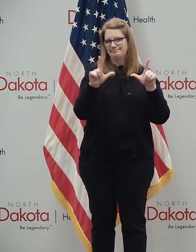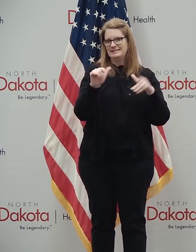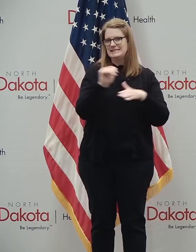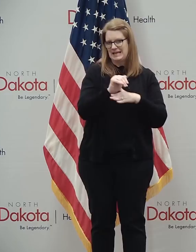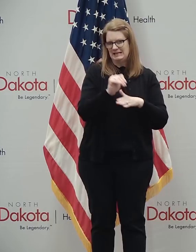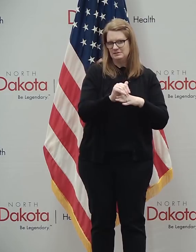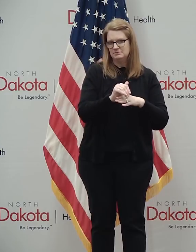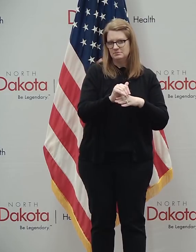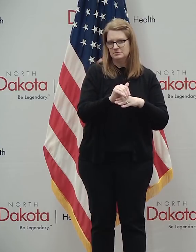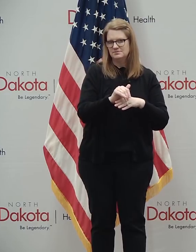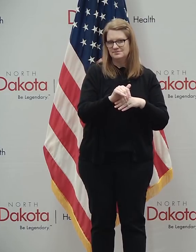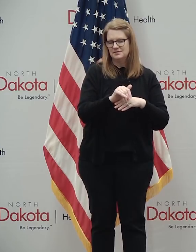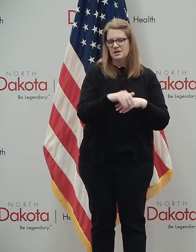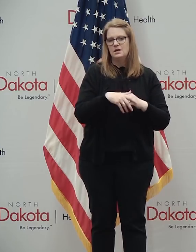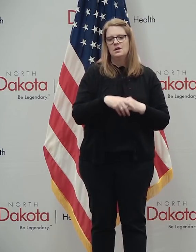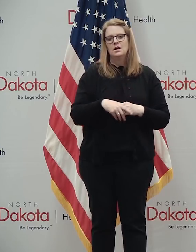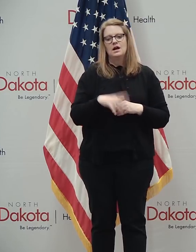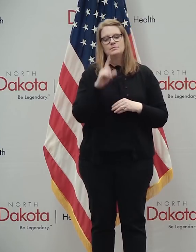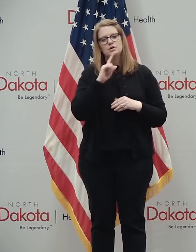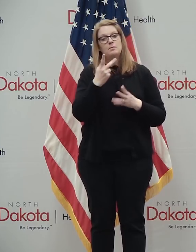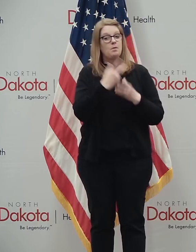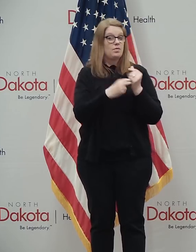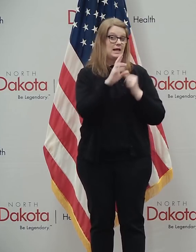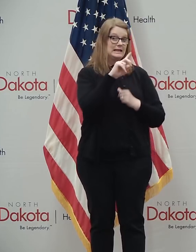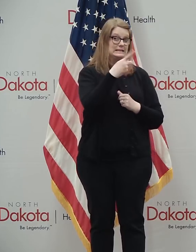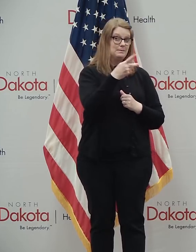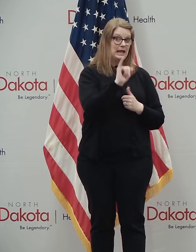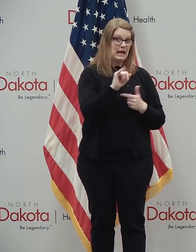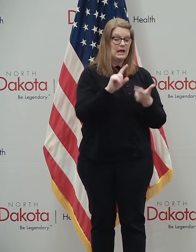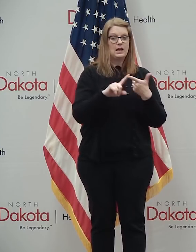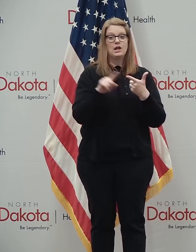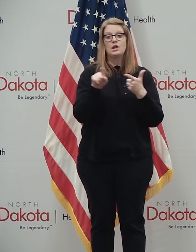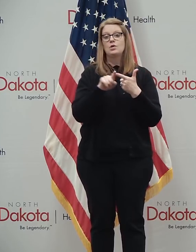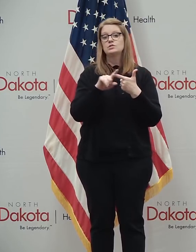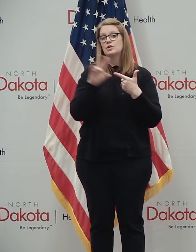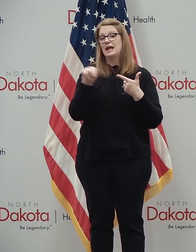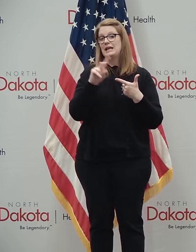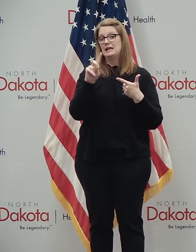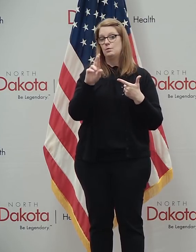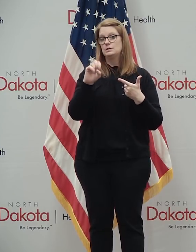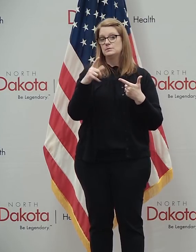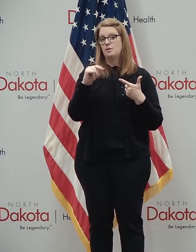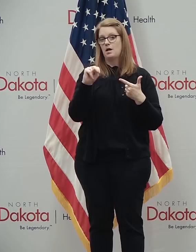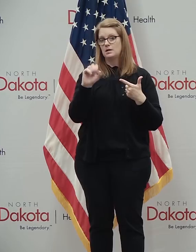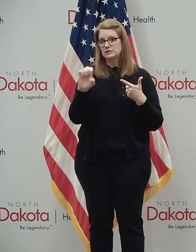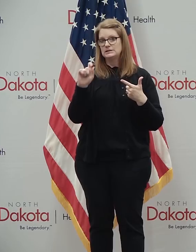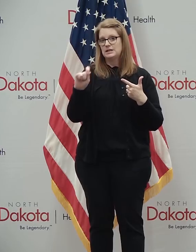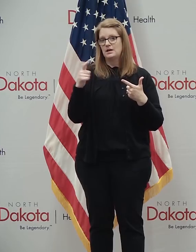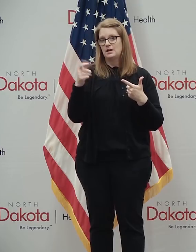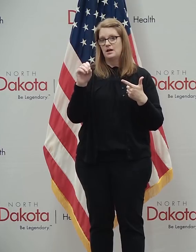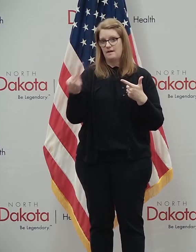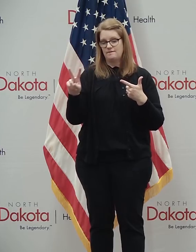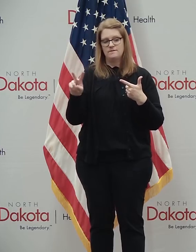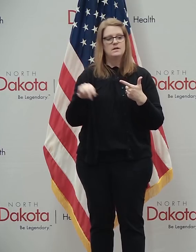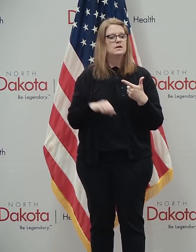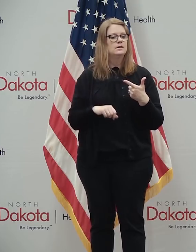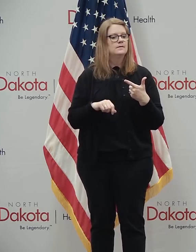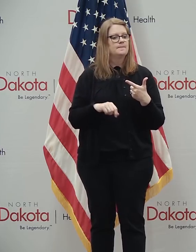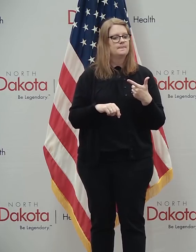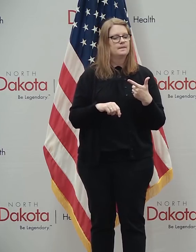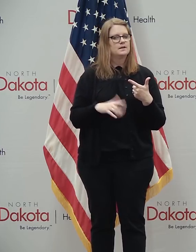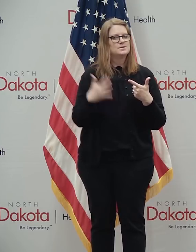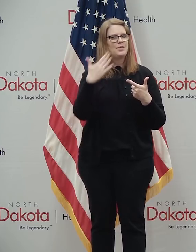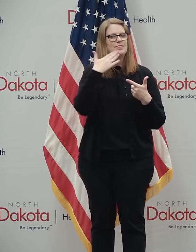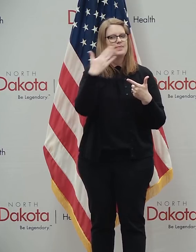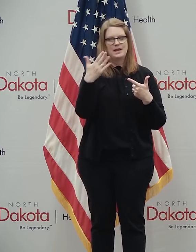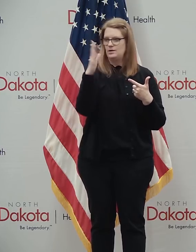be able to find those, I'm sure, both on the DPI website as well as through ND Response. .gov. And so again, thank